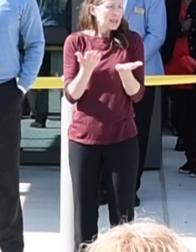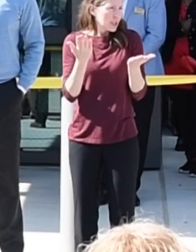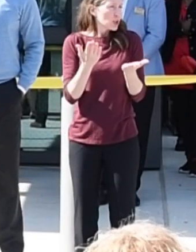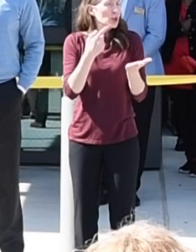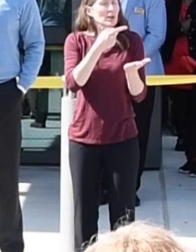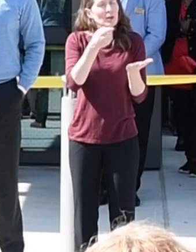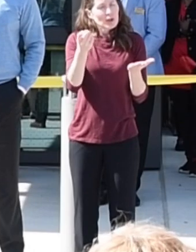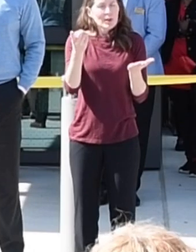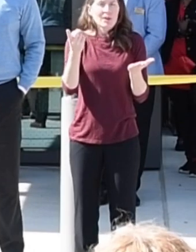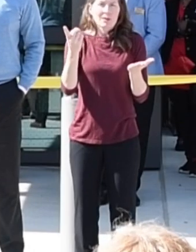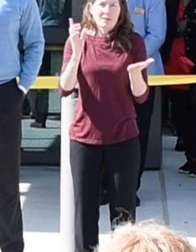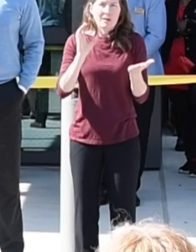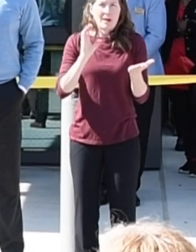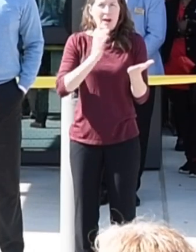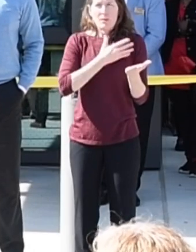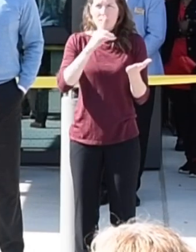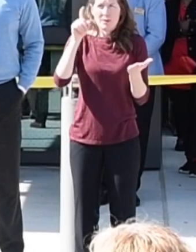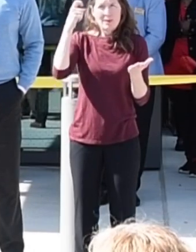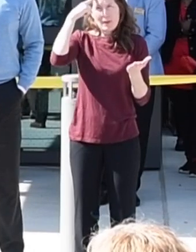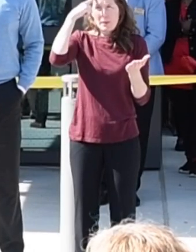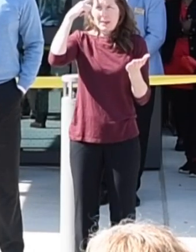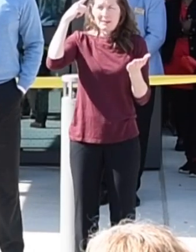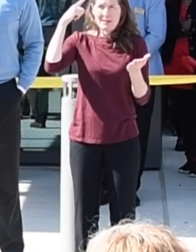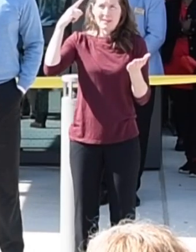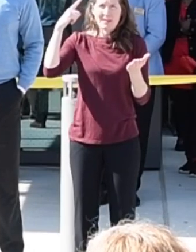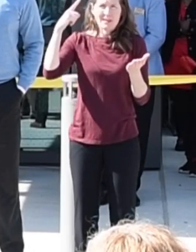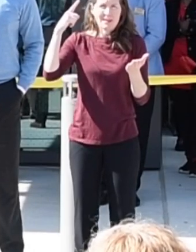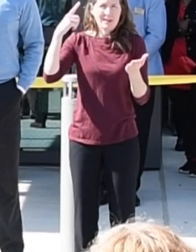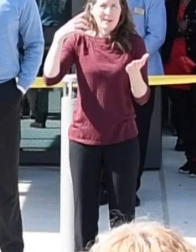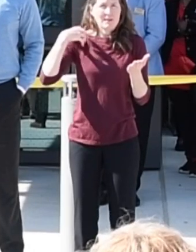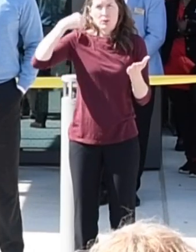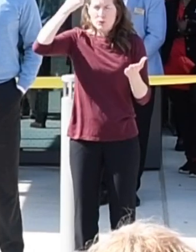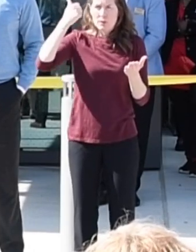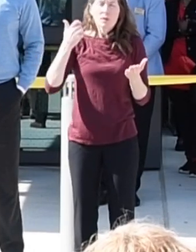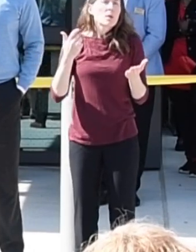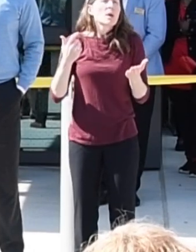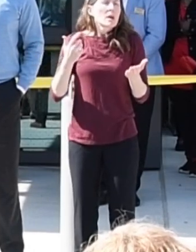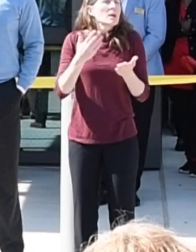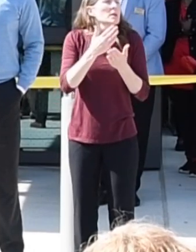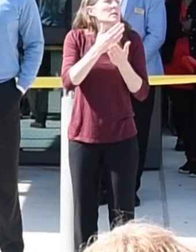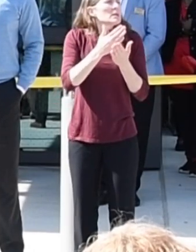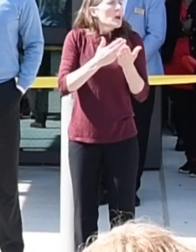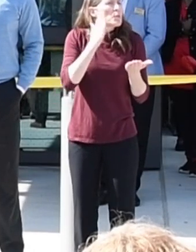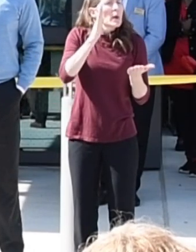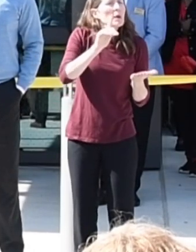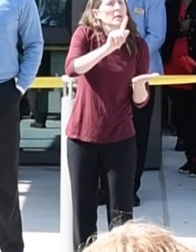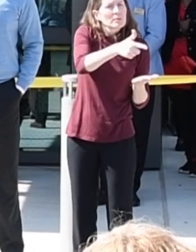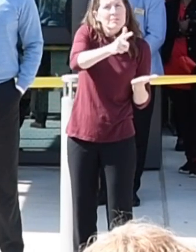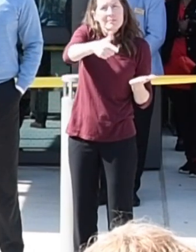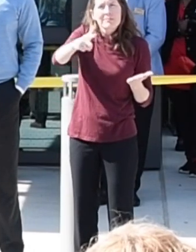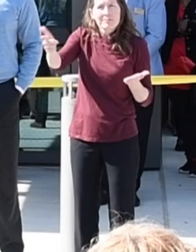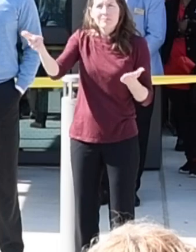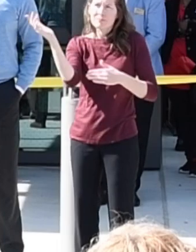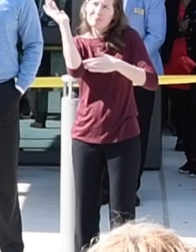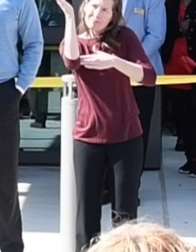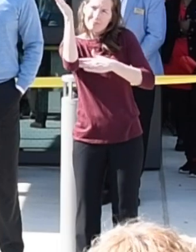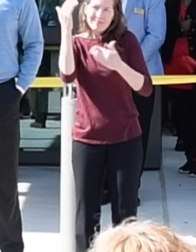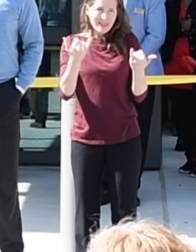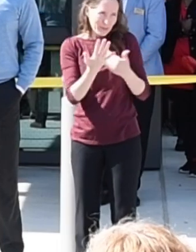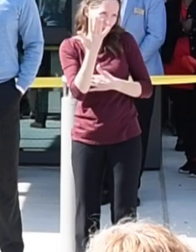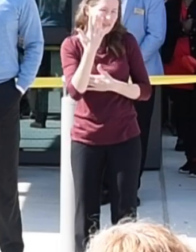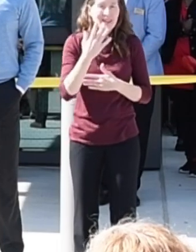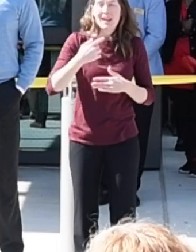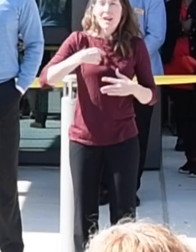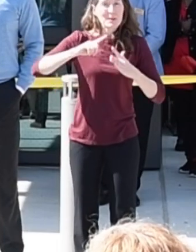guests here today. I will start, some you will hear from this morning, and I will start off